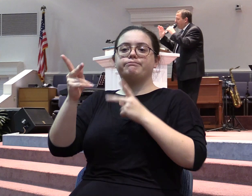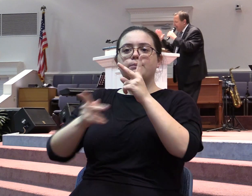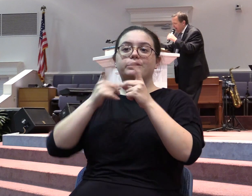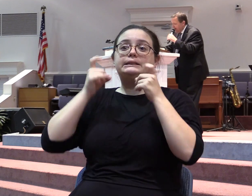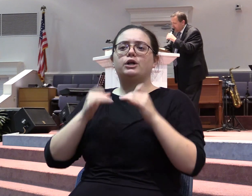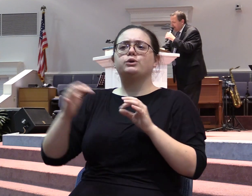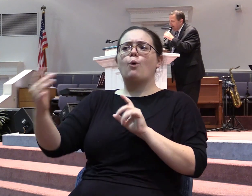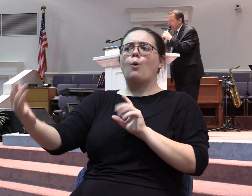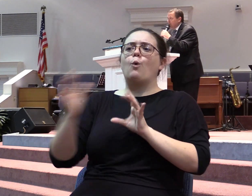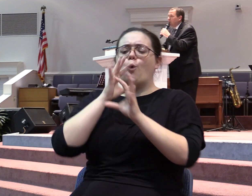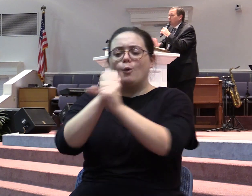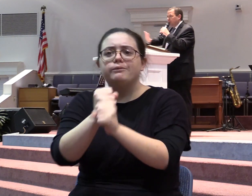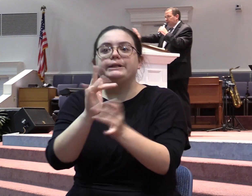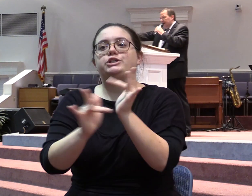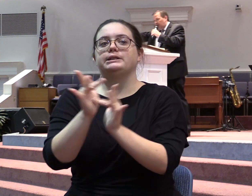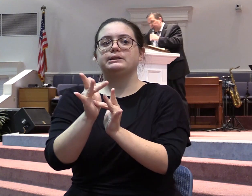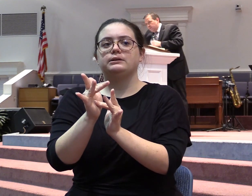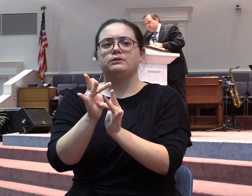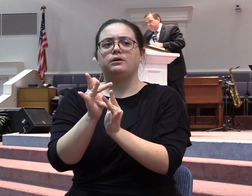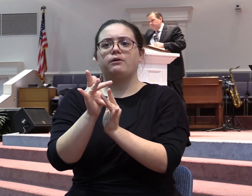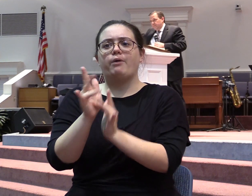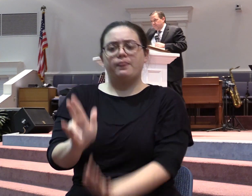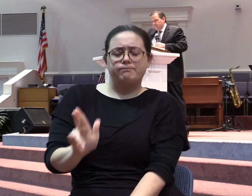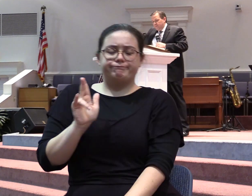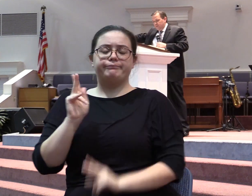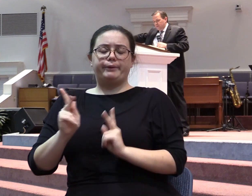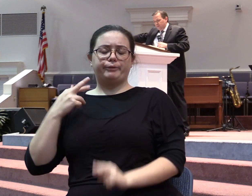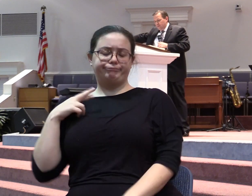While the Pharisees repelled them.